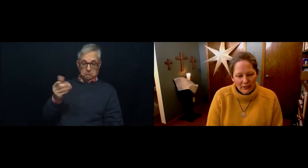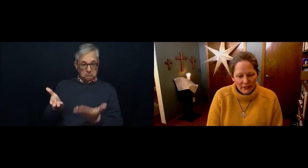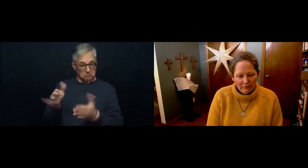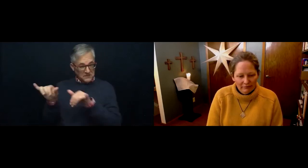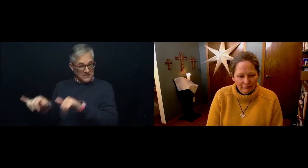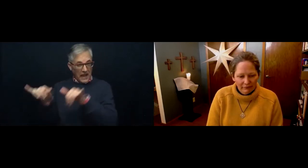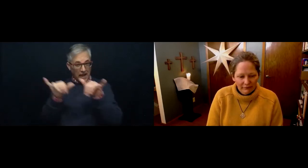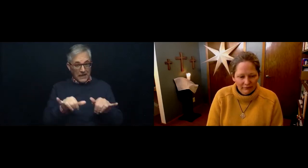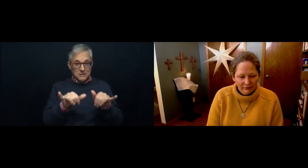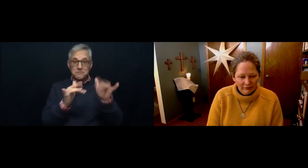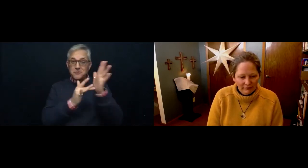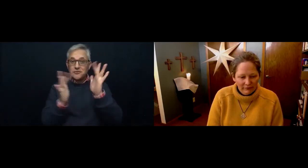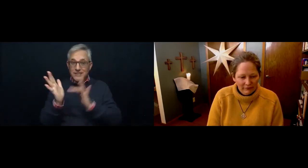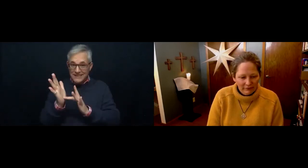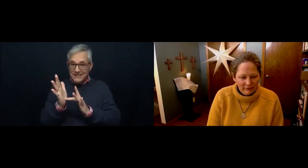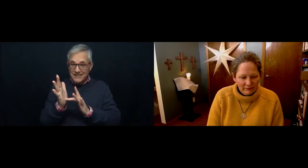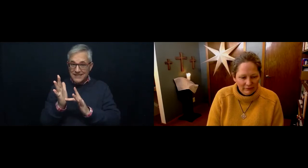the mountain.